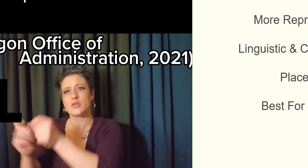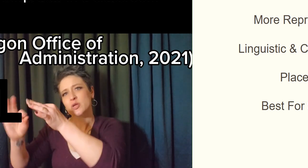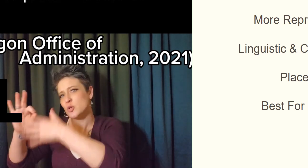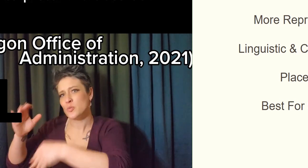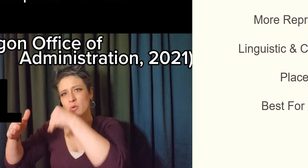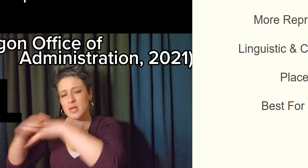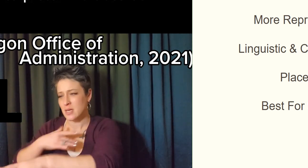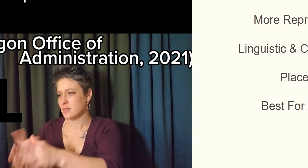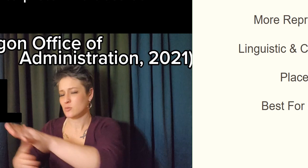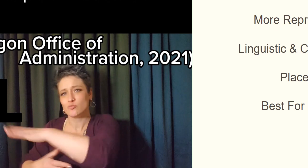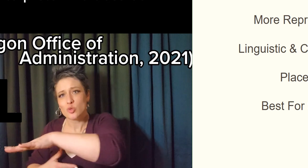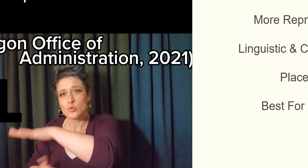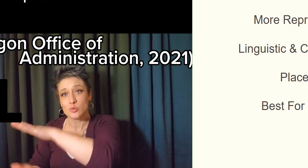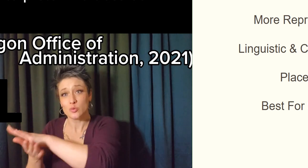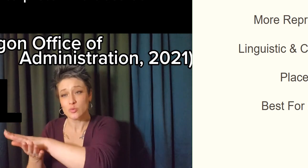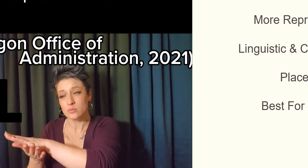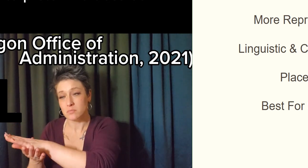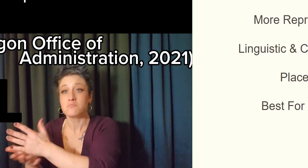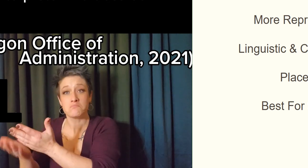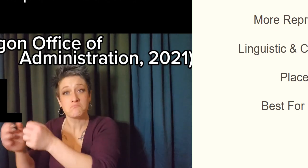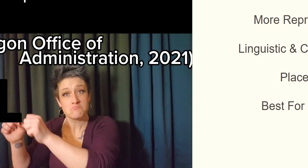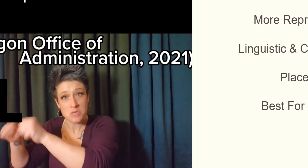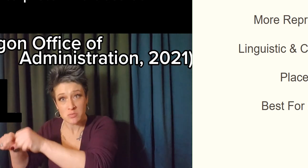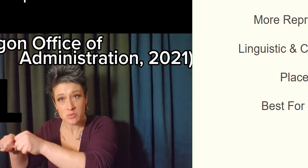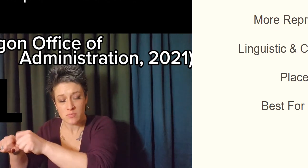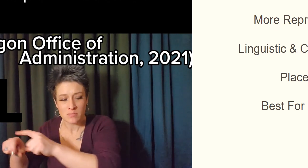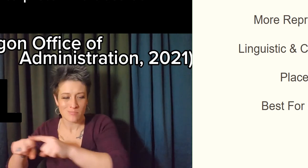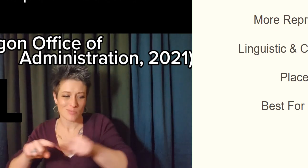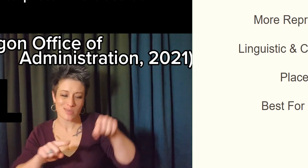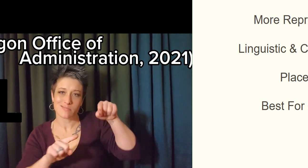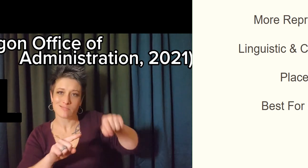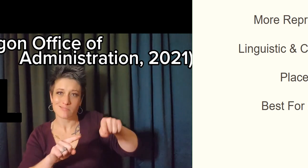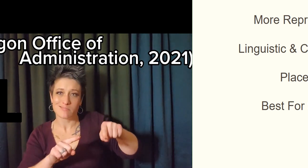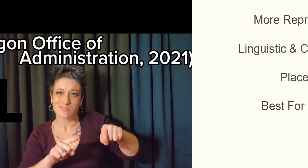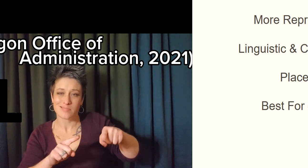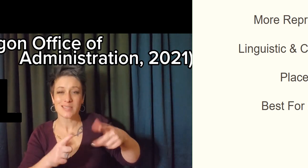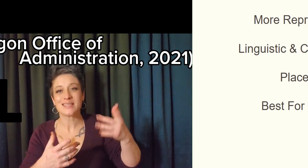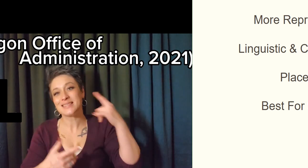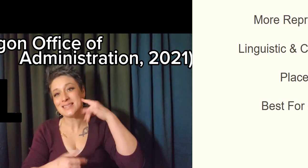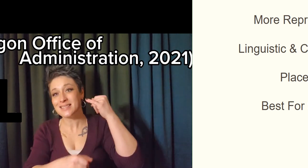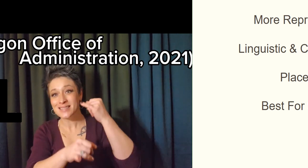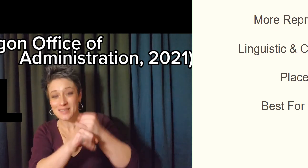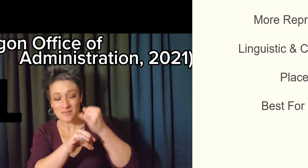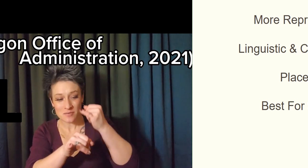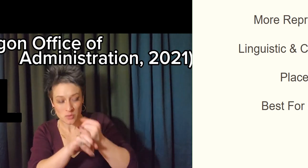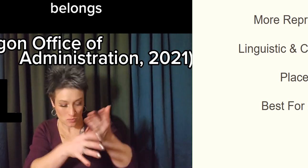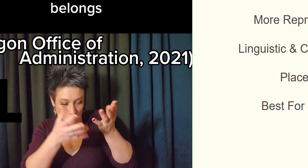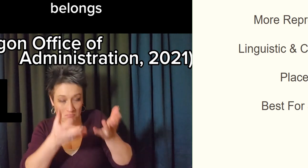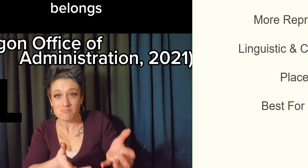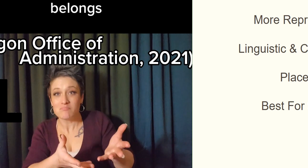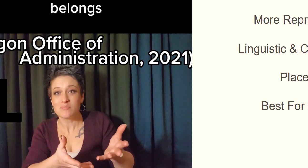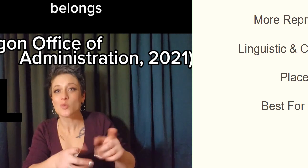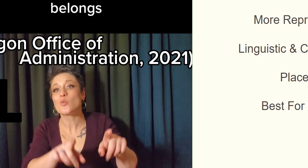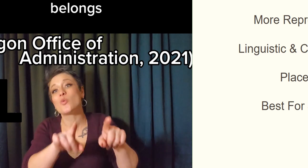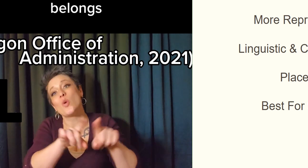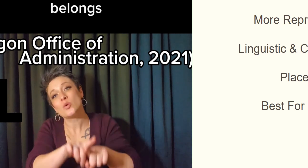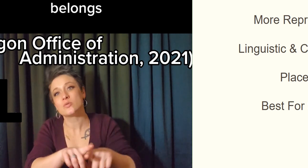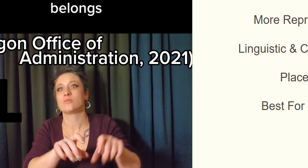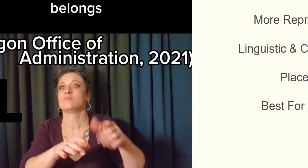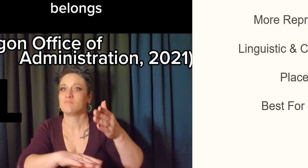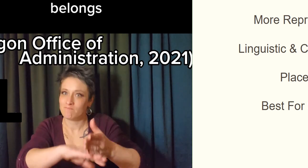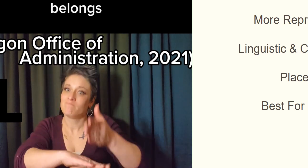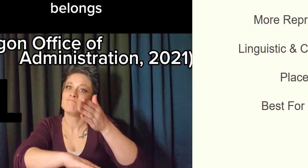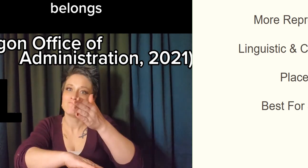yes, like full-time with an interpreter in a classroom, maybe that works. But it might be that the